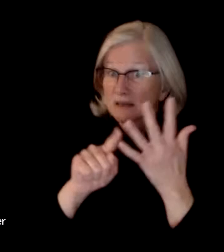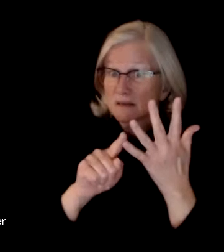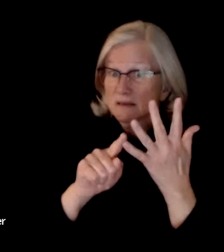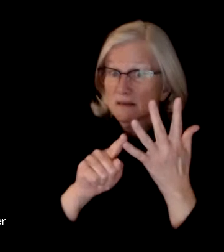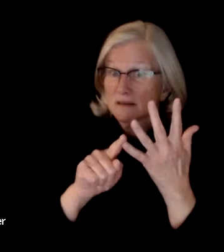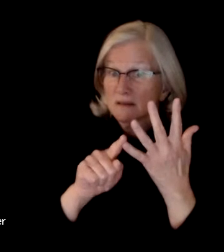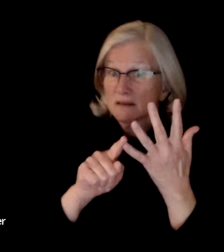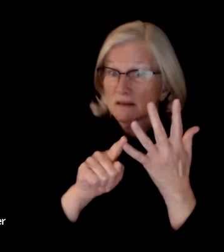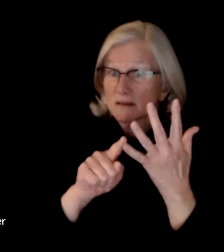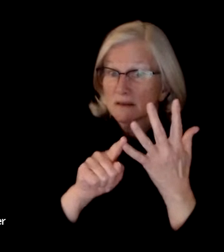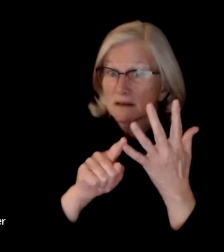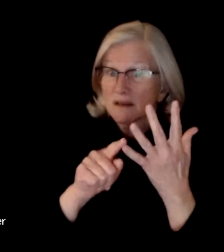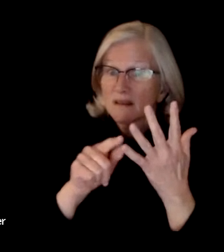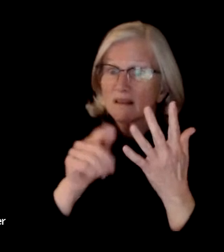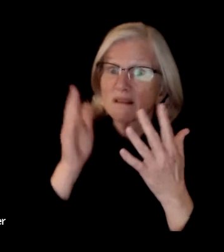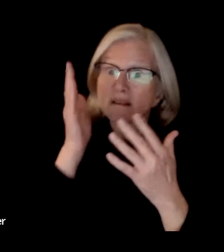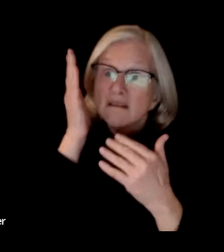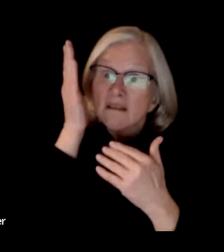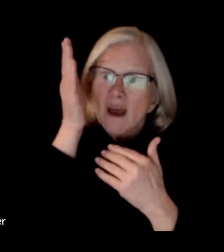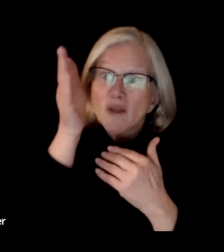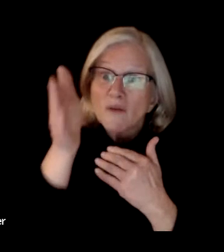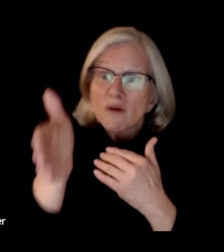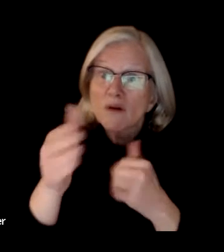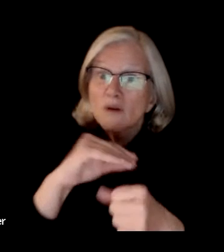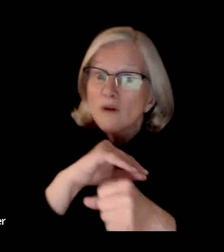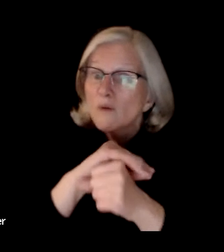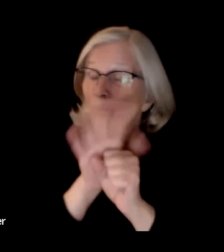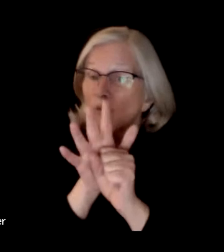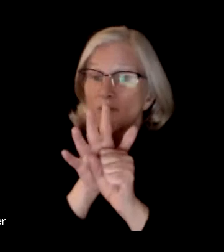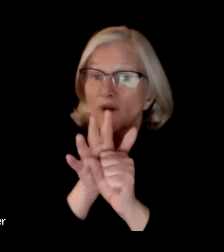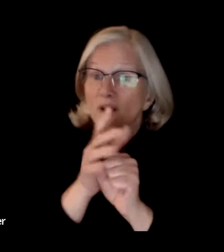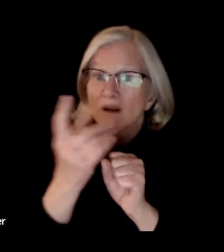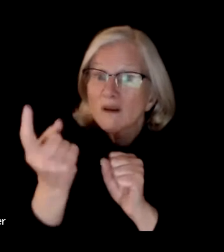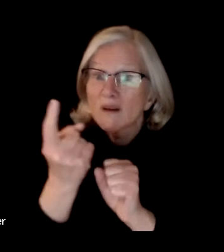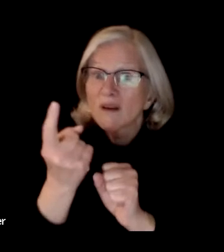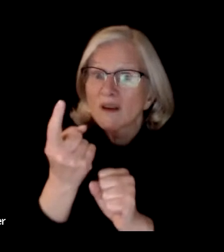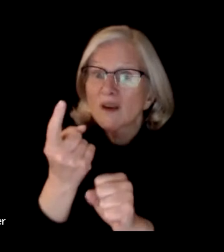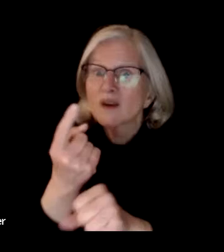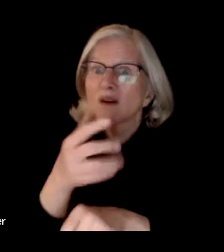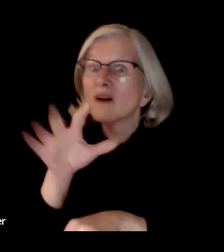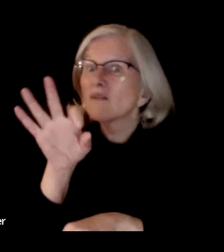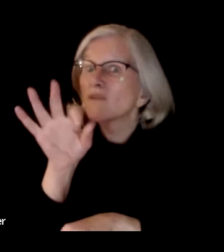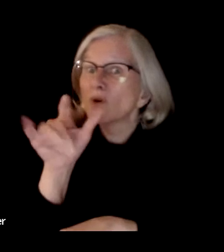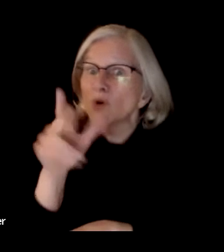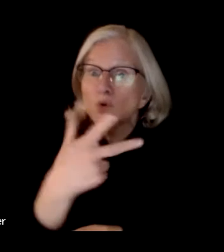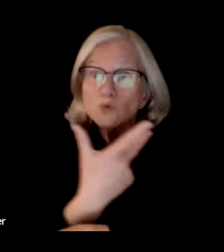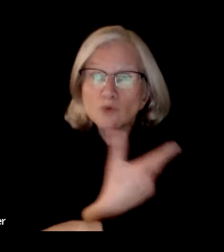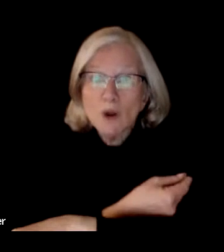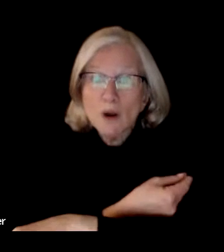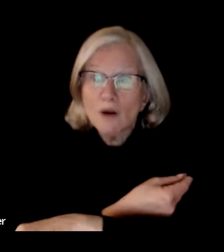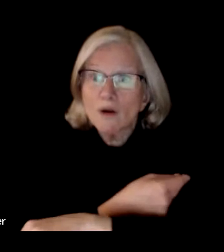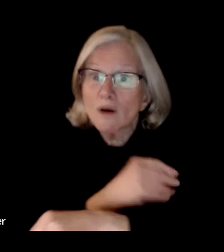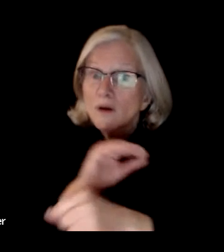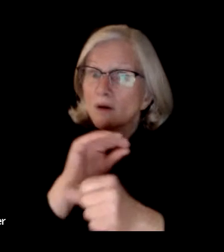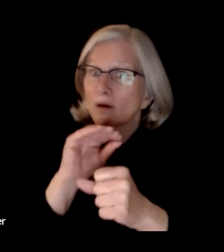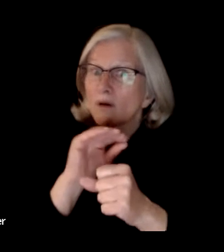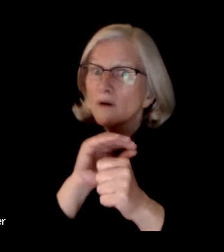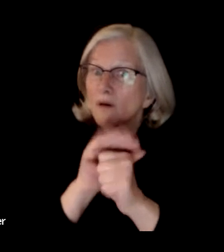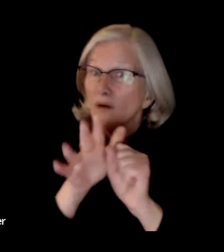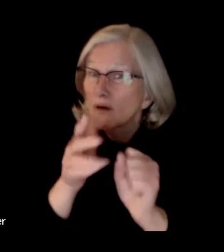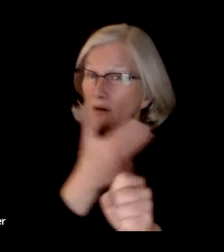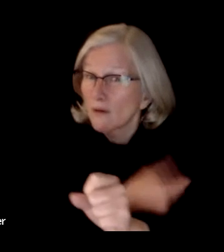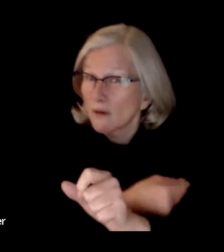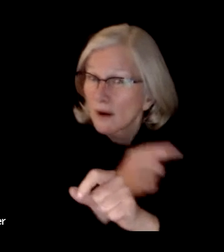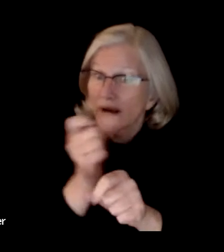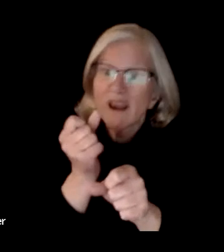down the line, is COVID something that we, like the flu shot, we may be getting a COVID vaccination for on an annual